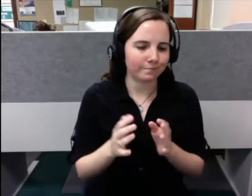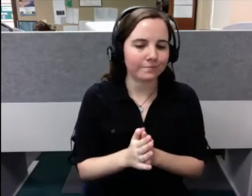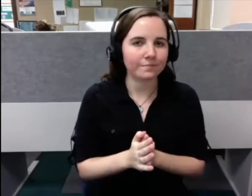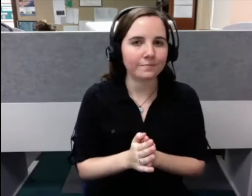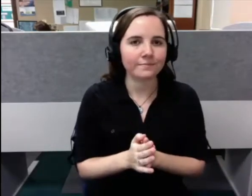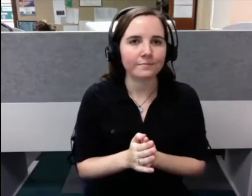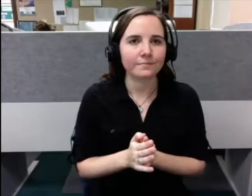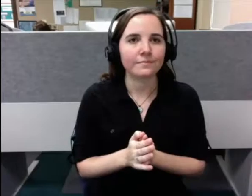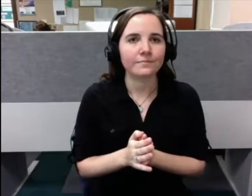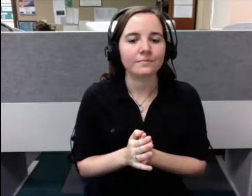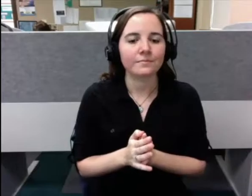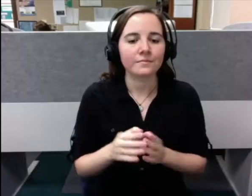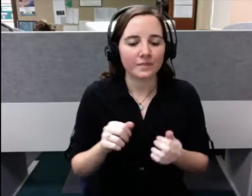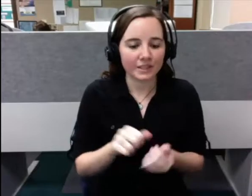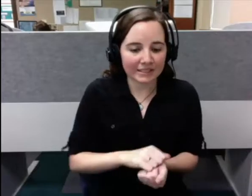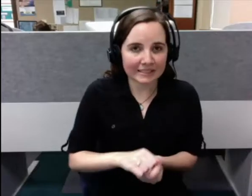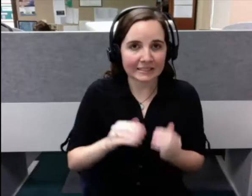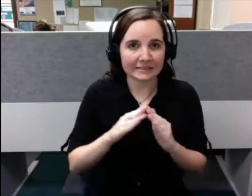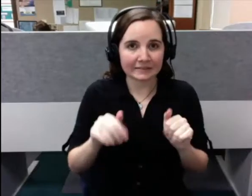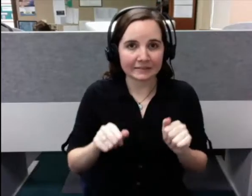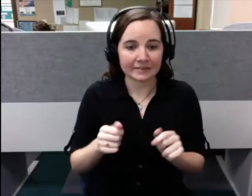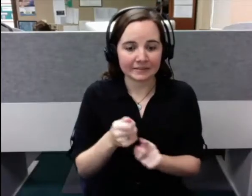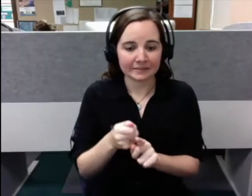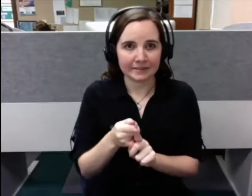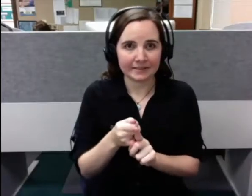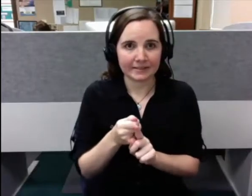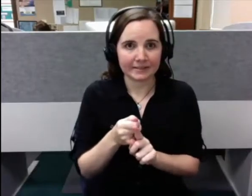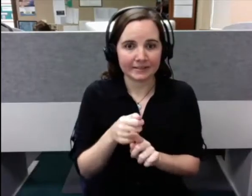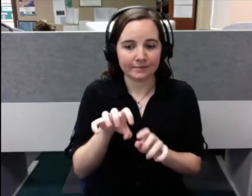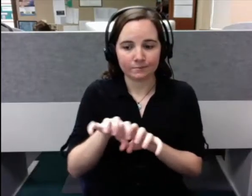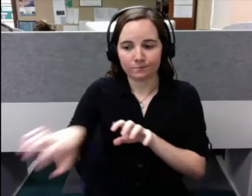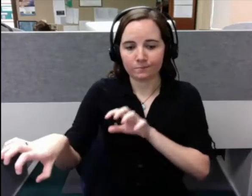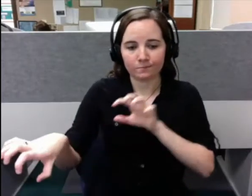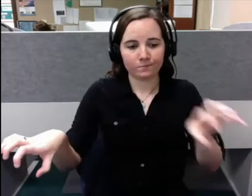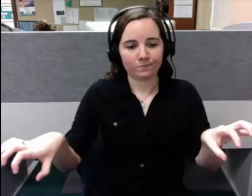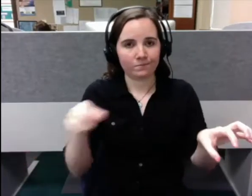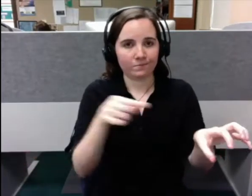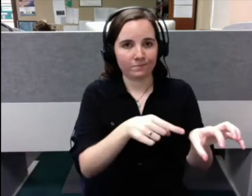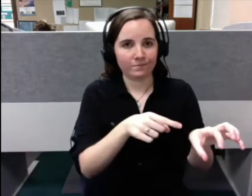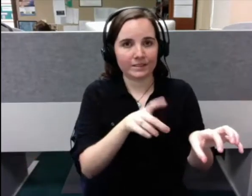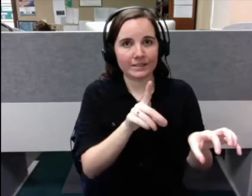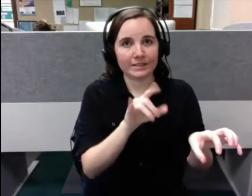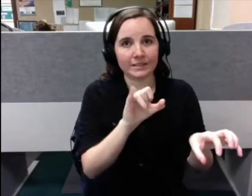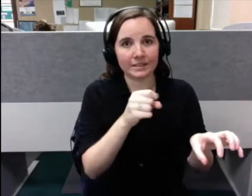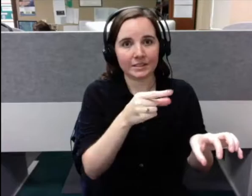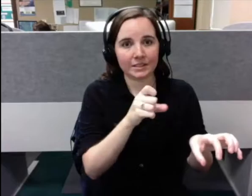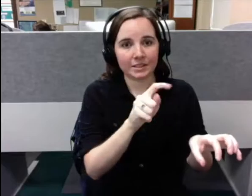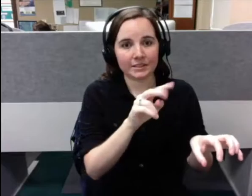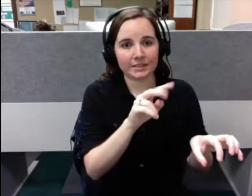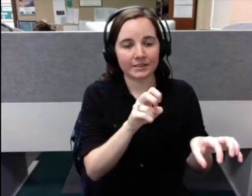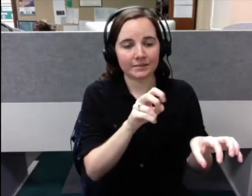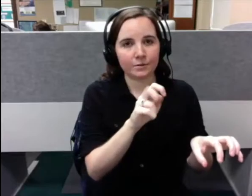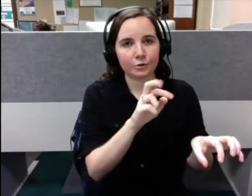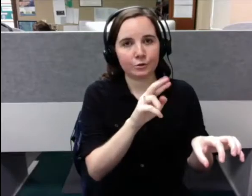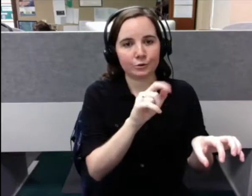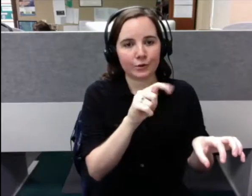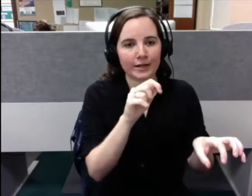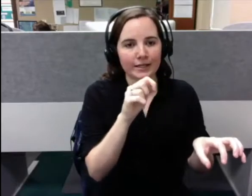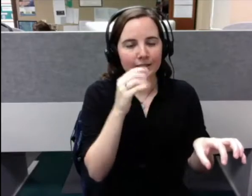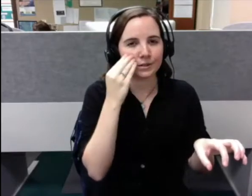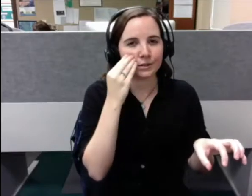From an anatomical standpoint, the digestive system is divided into two regions or two portions. There's a digestive tract, or